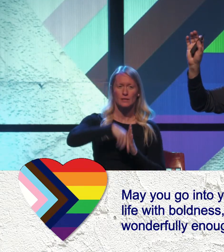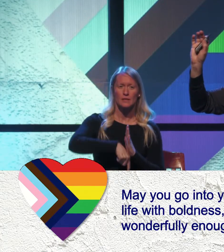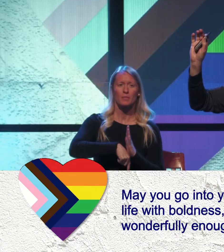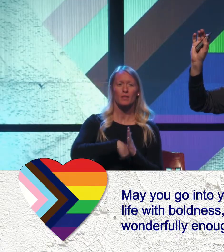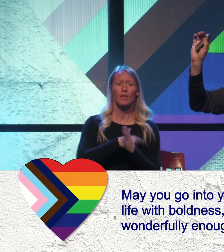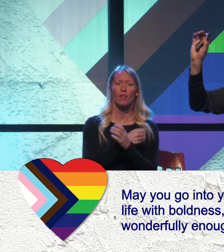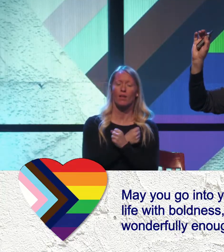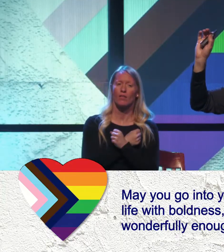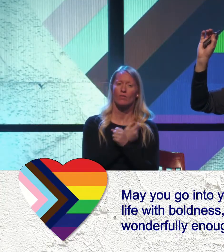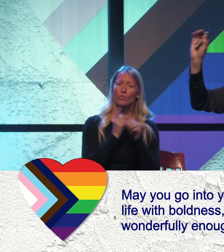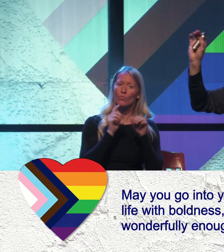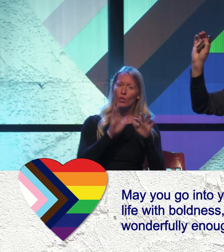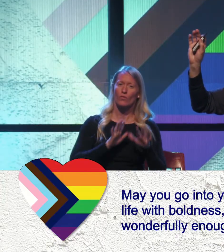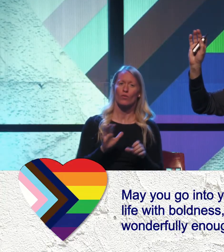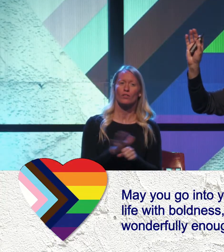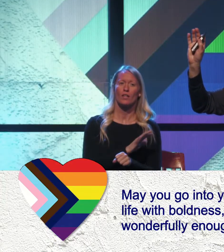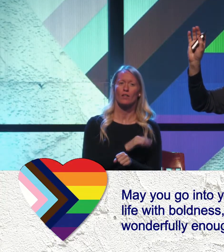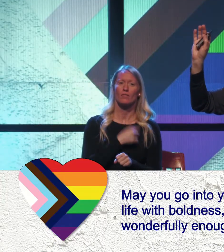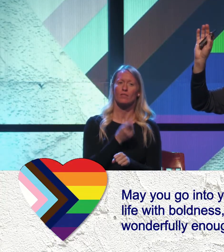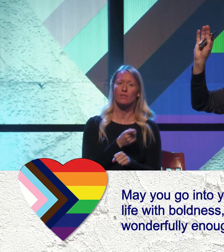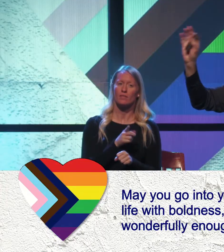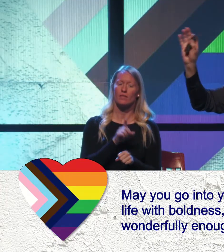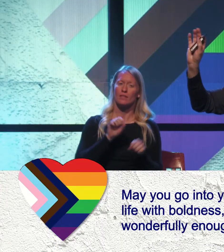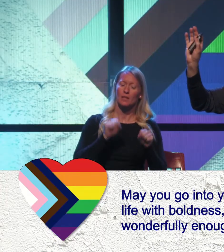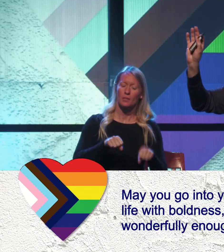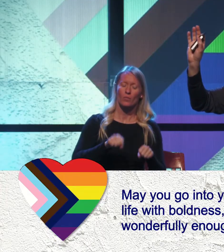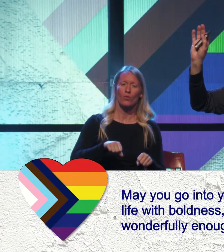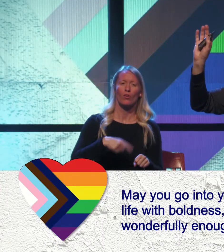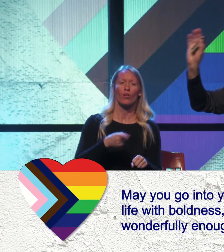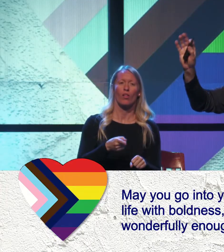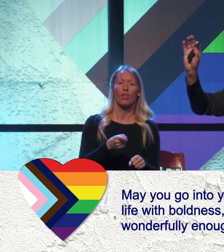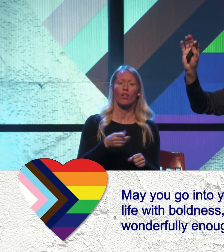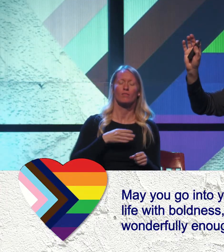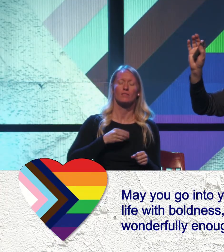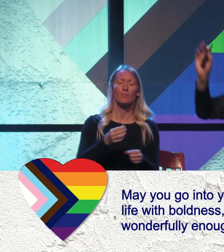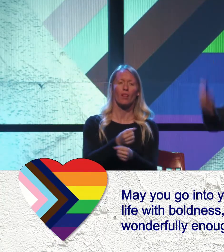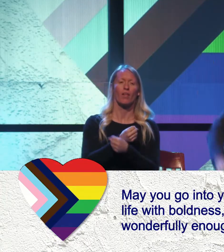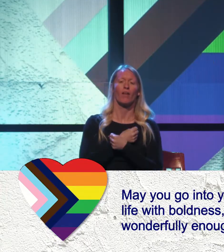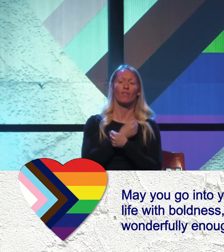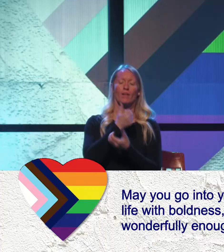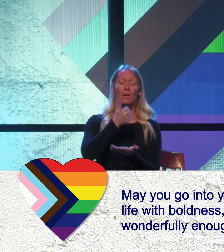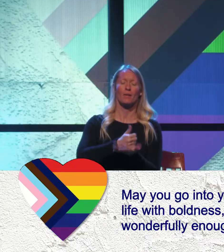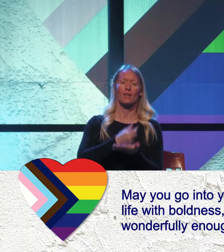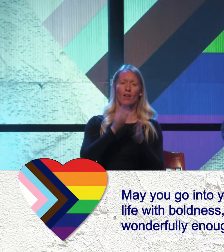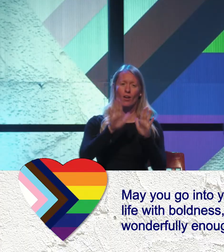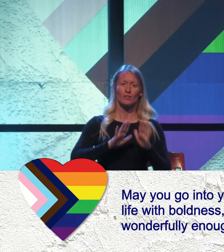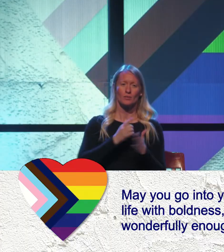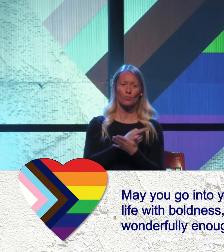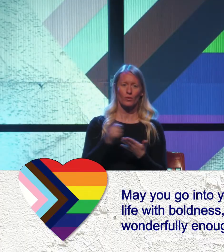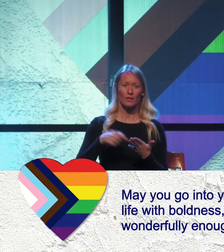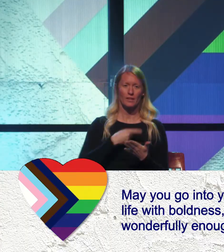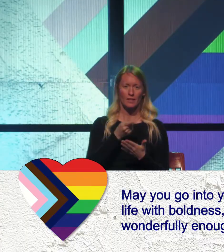wonderfully enough, and infinitely capable of love. Amen. Have an awesome week, everyone.